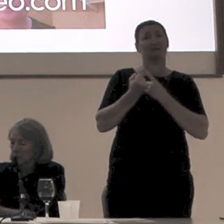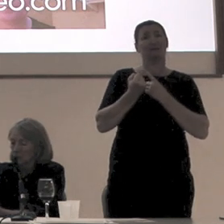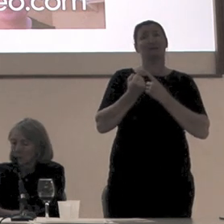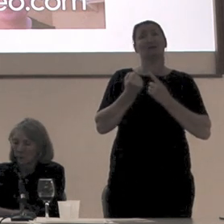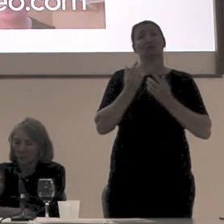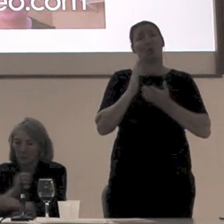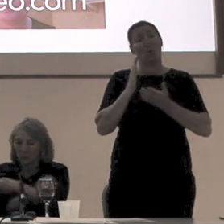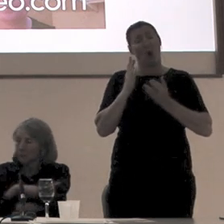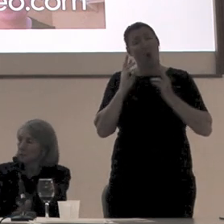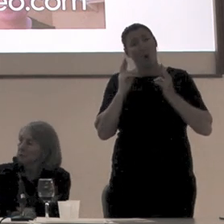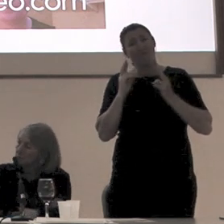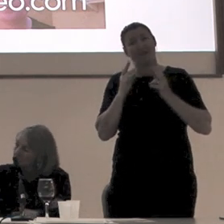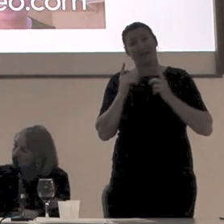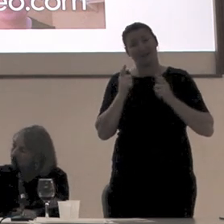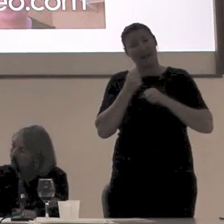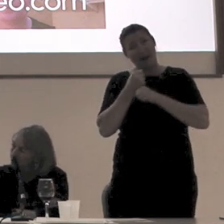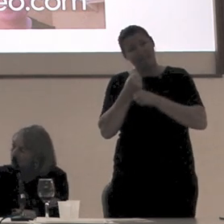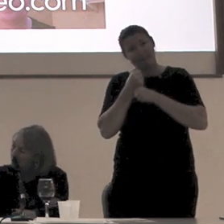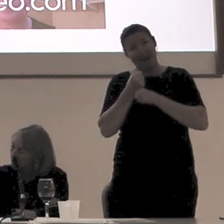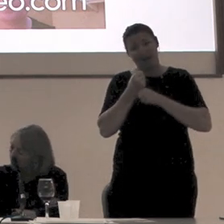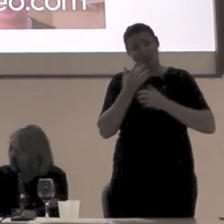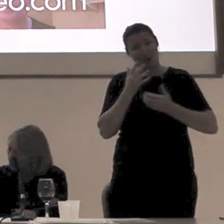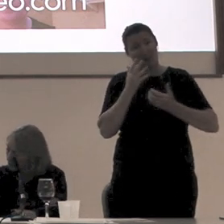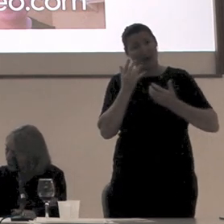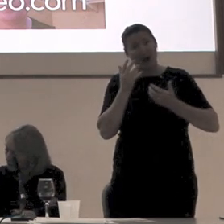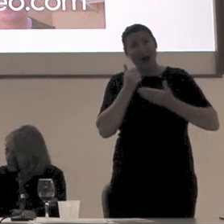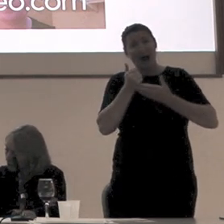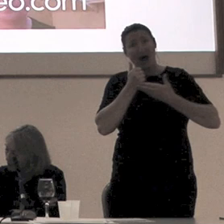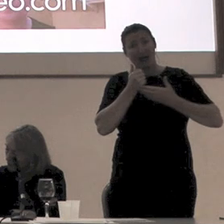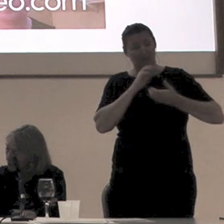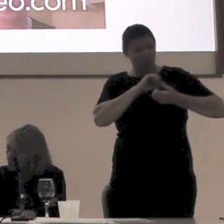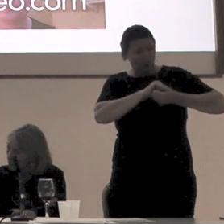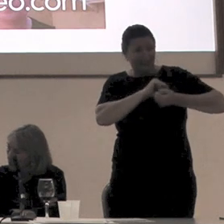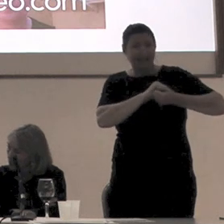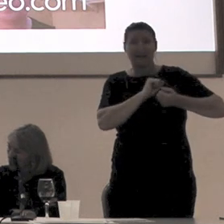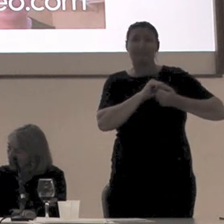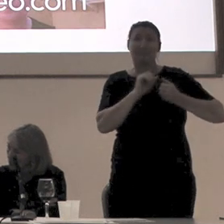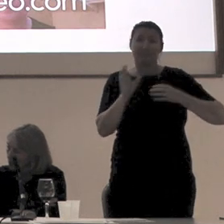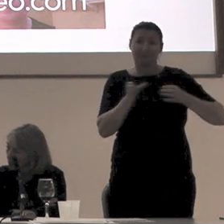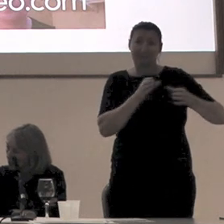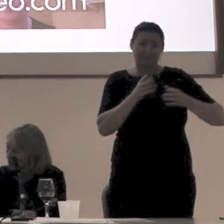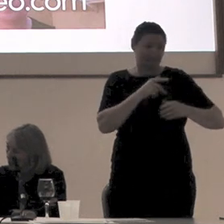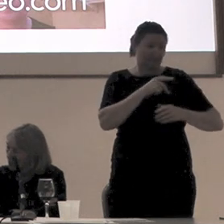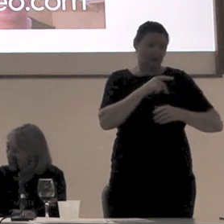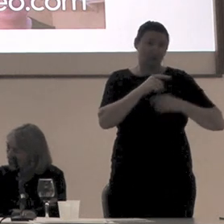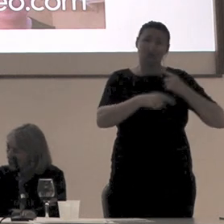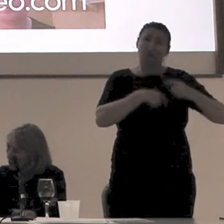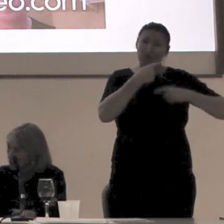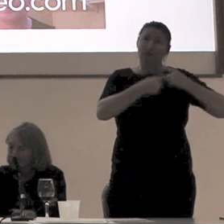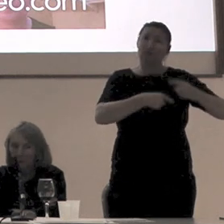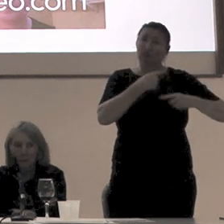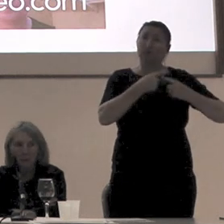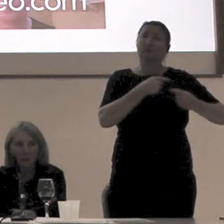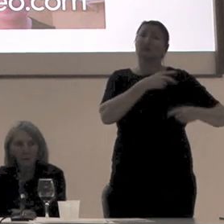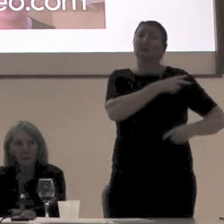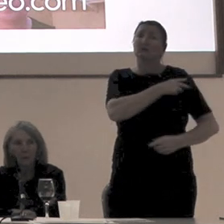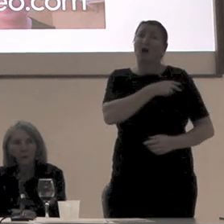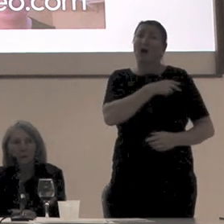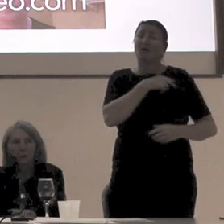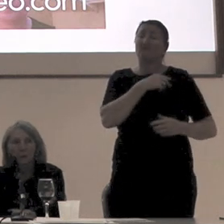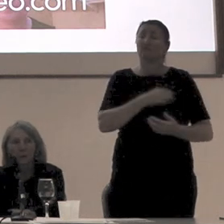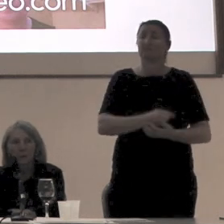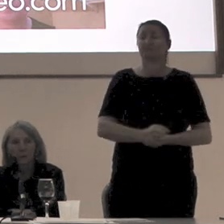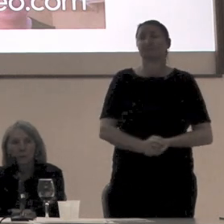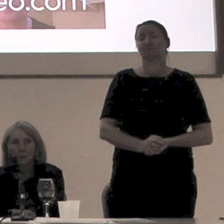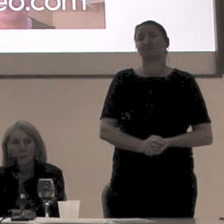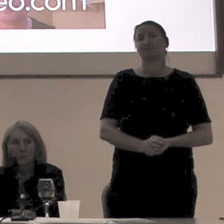stay in the profession. The NEU's disabled members are represented on our executive by Colleen, who I can